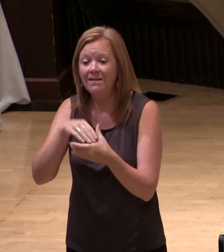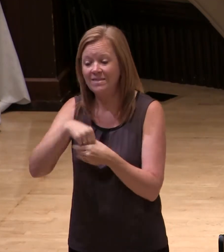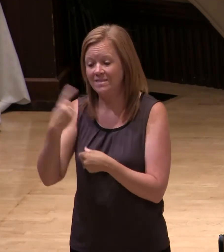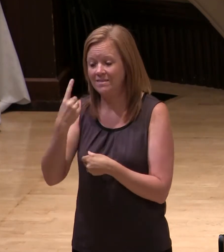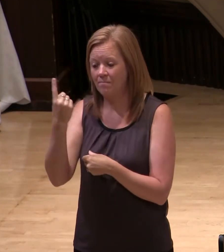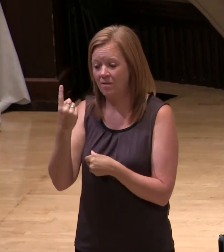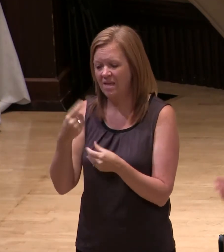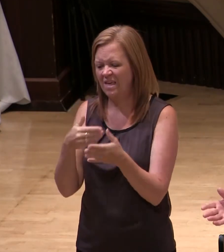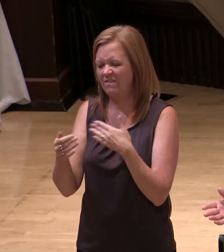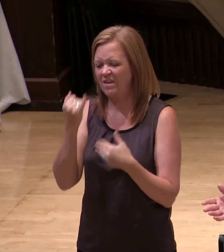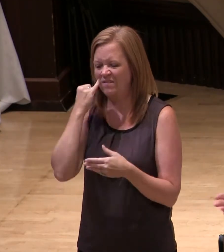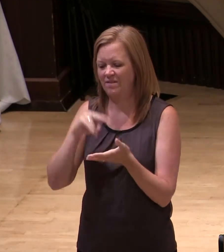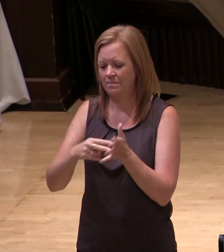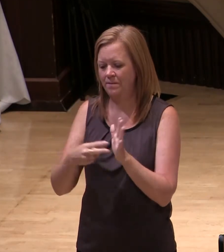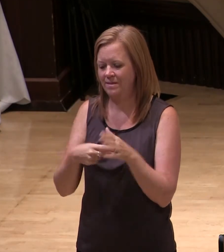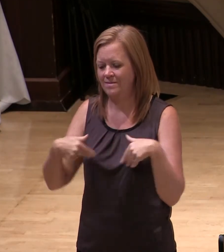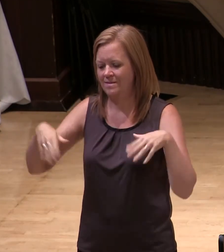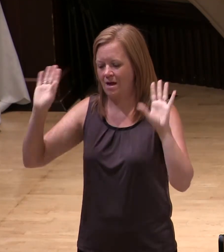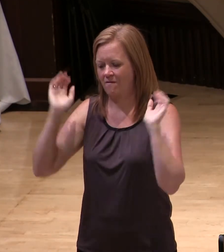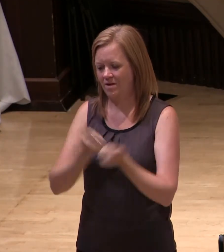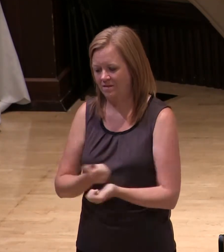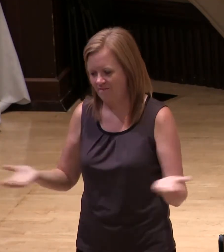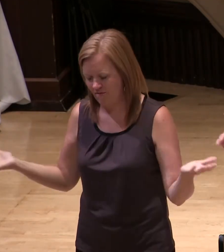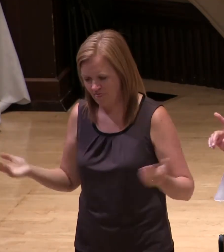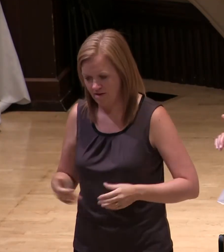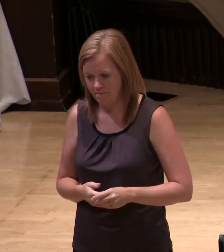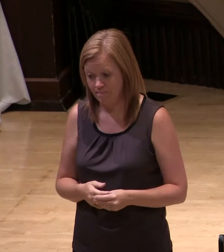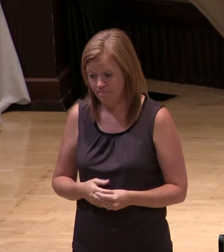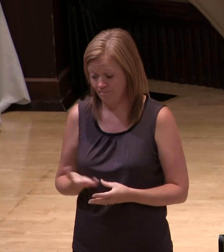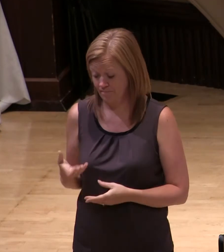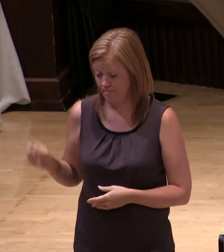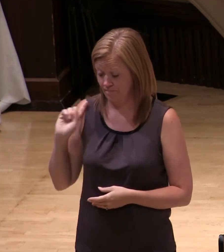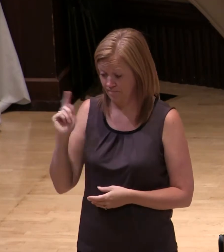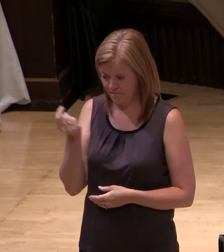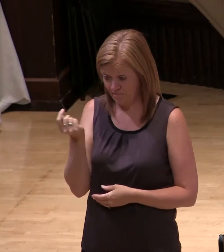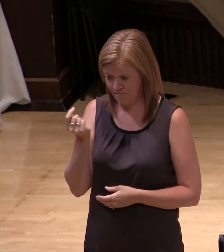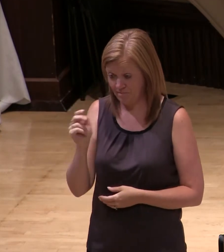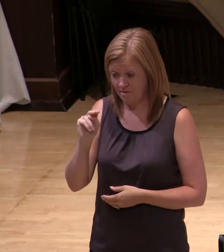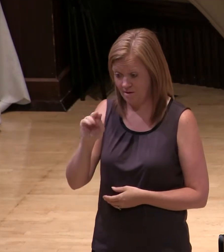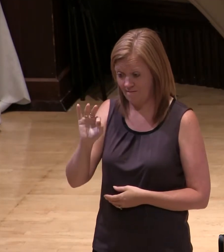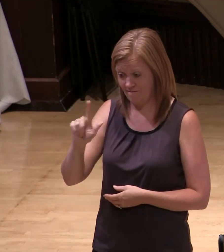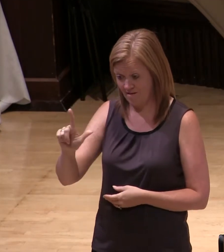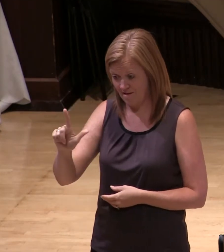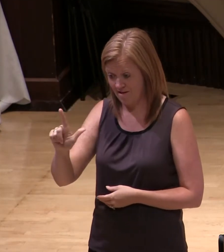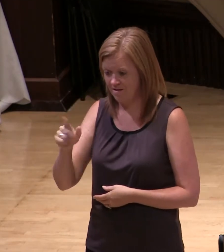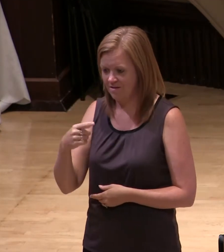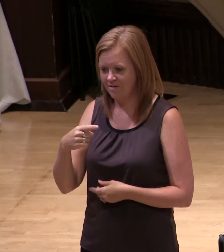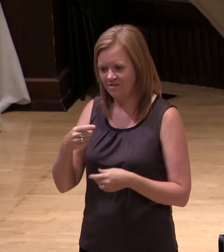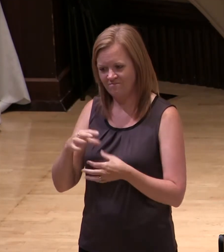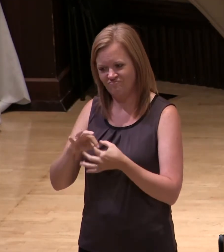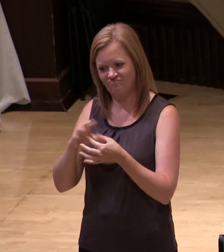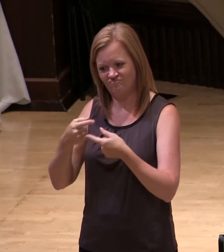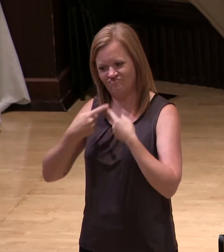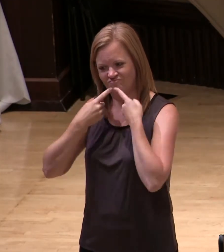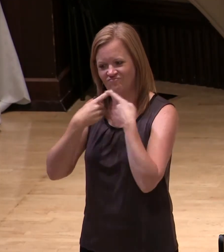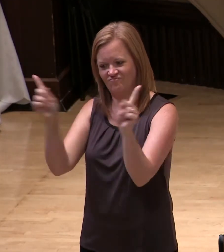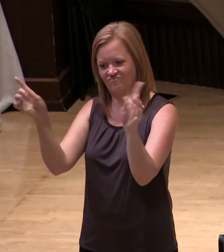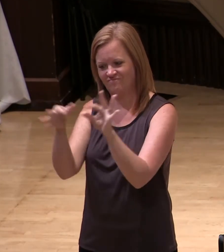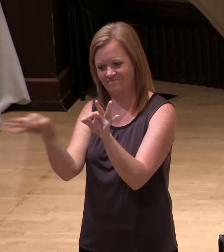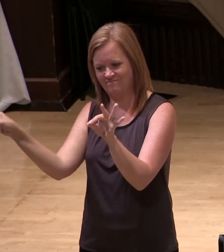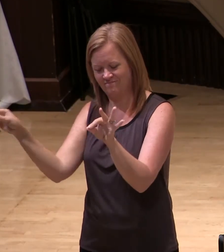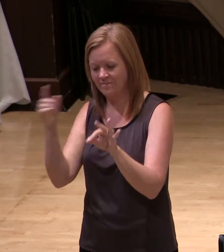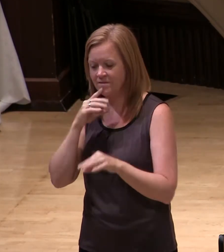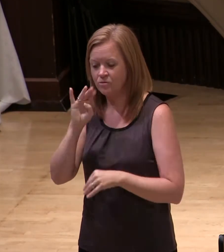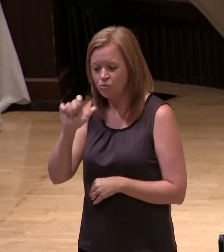means sacrificing everything. And last Tuesday, the NFL issued a statement. They said, the